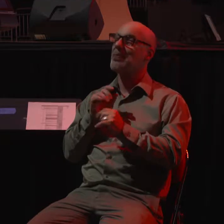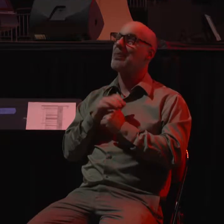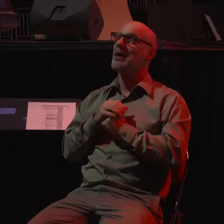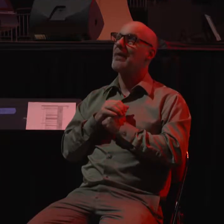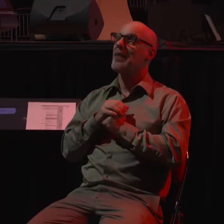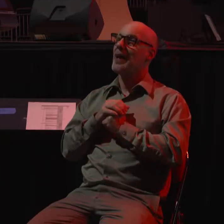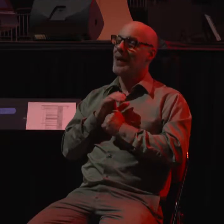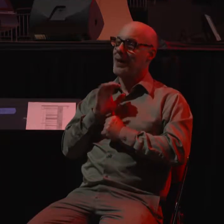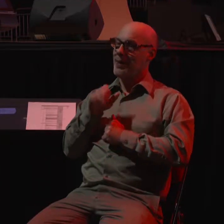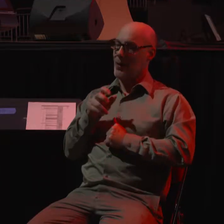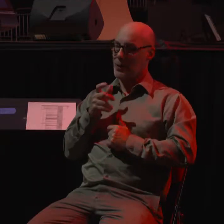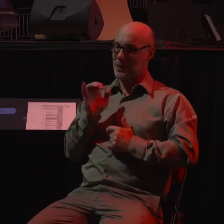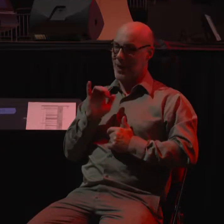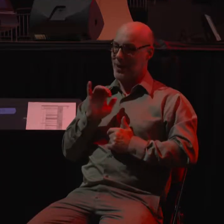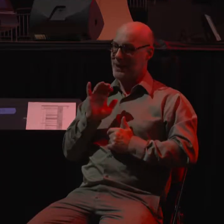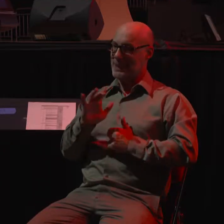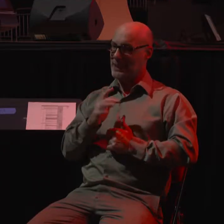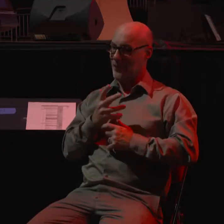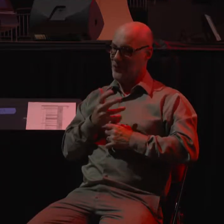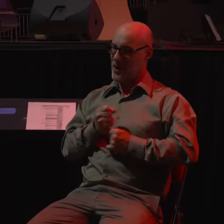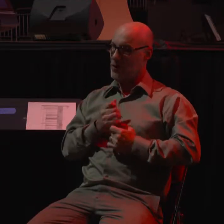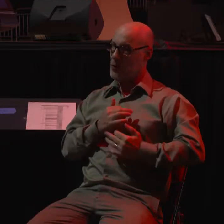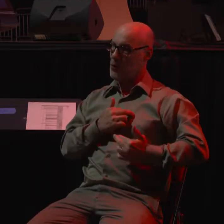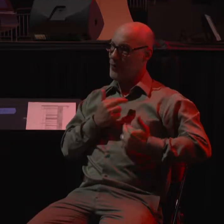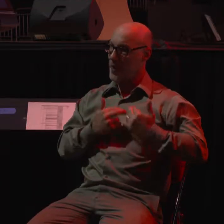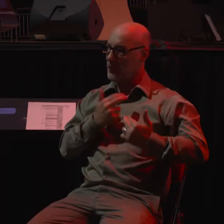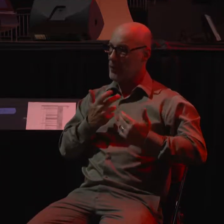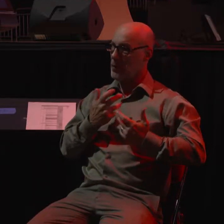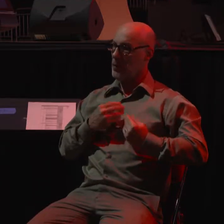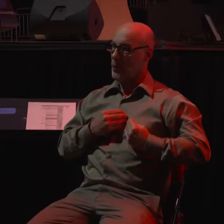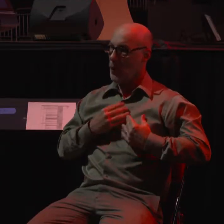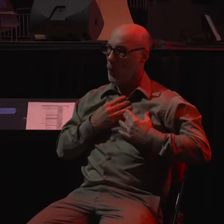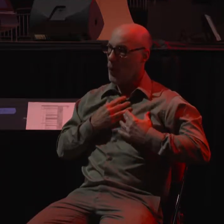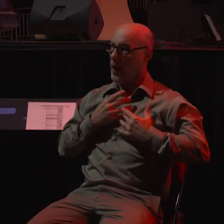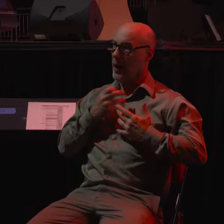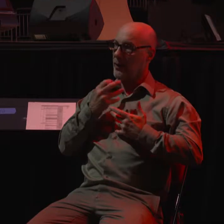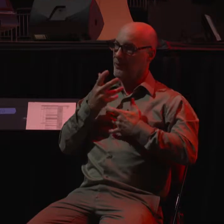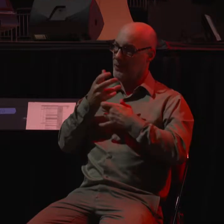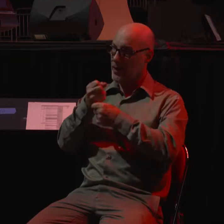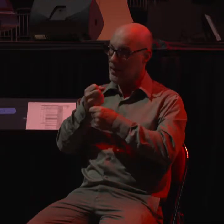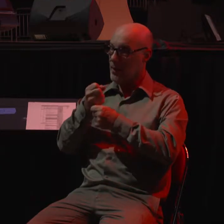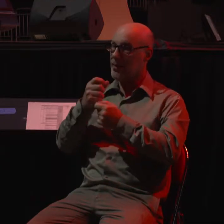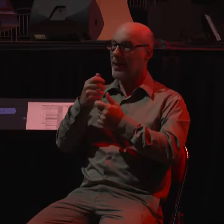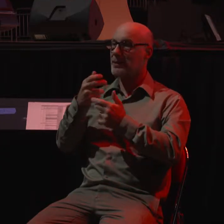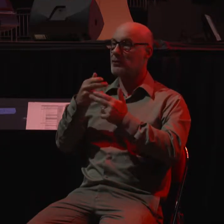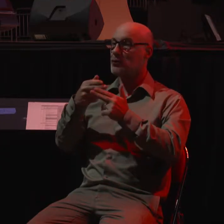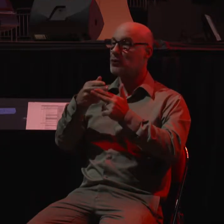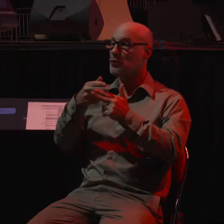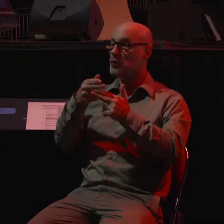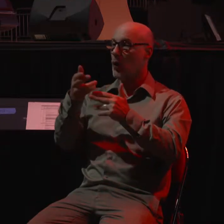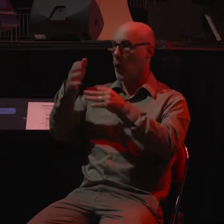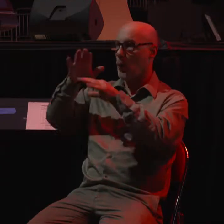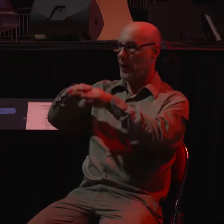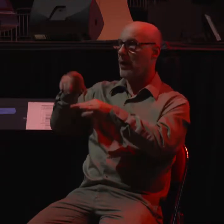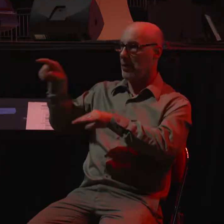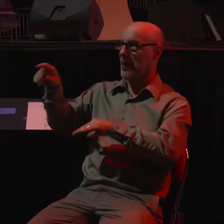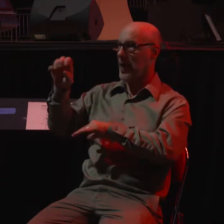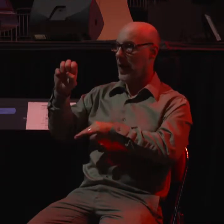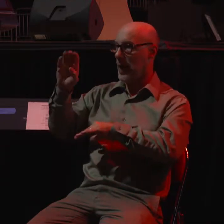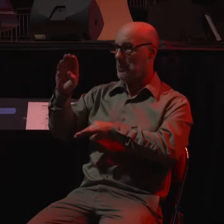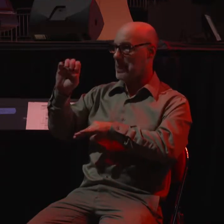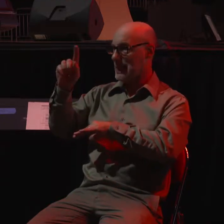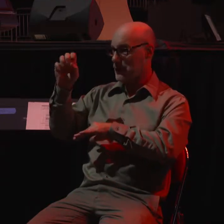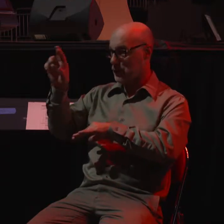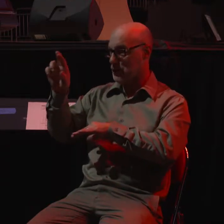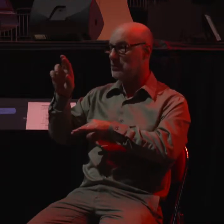a revival of his faith convictions, and shortly thereafter, he was ordained at Ebenezer Baptist Church, and then he